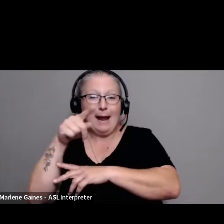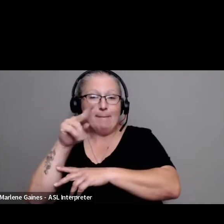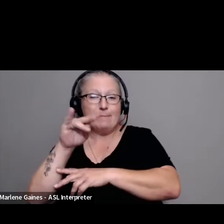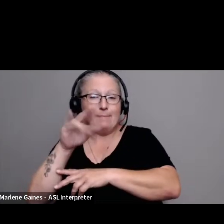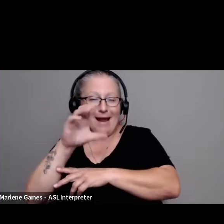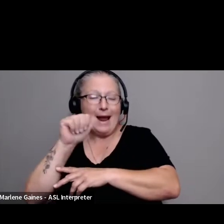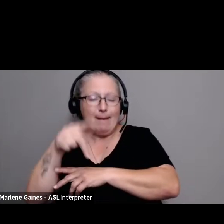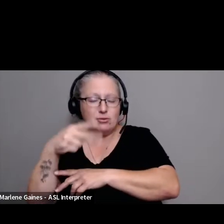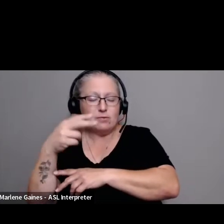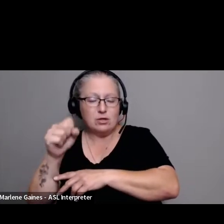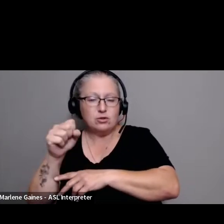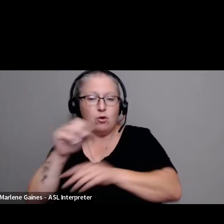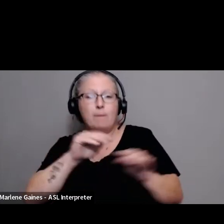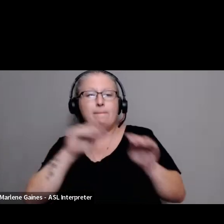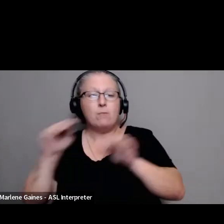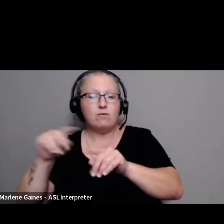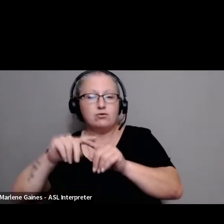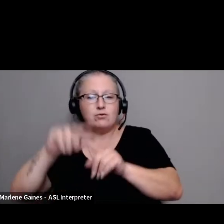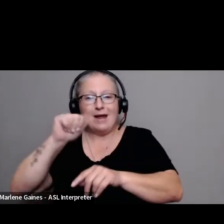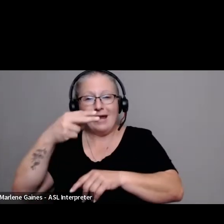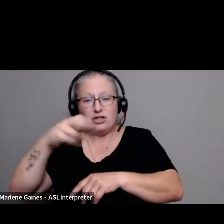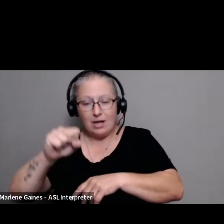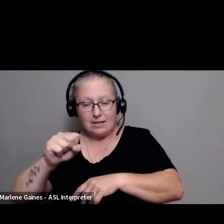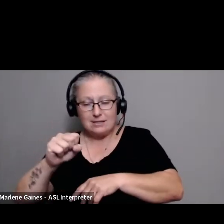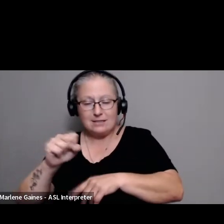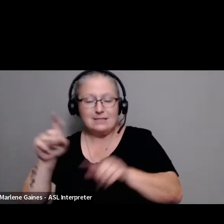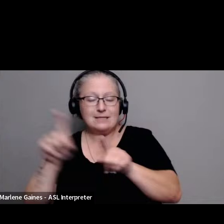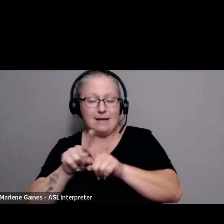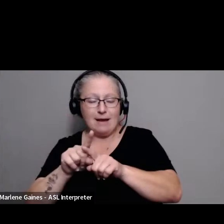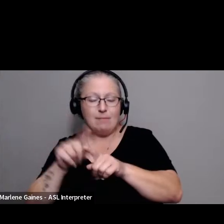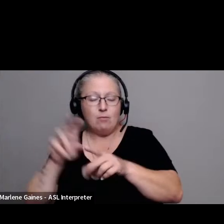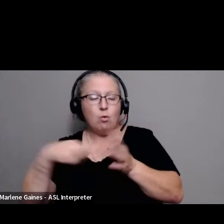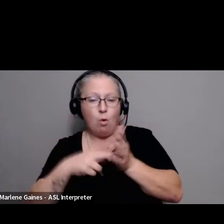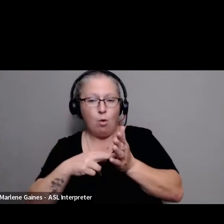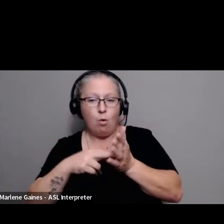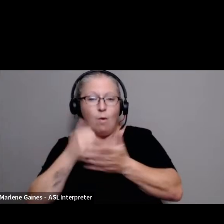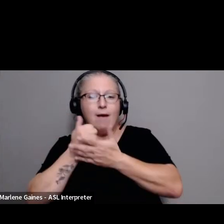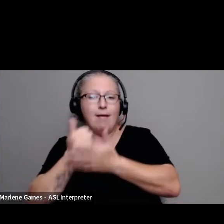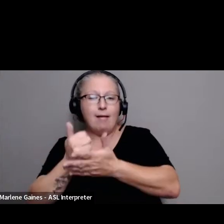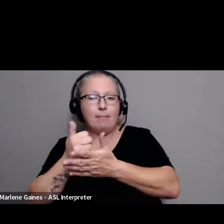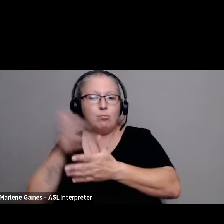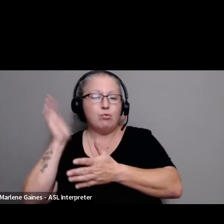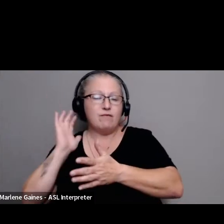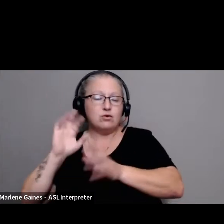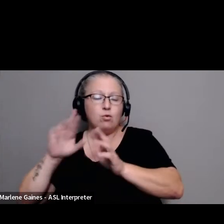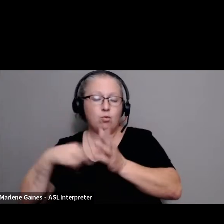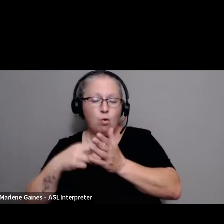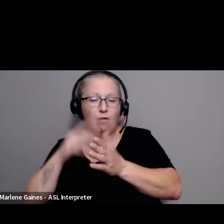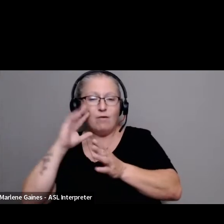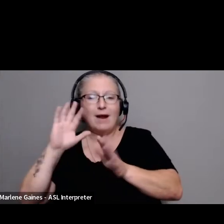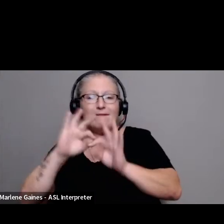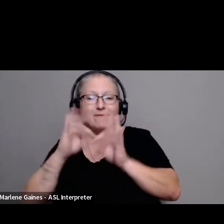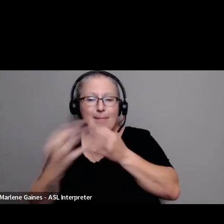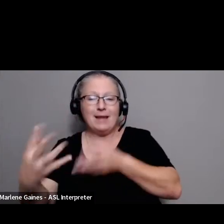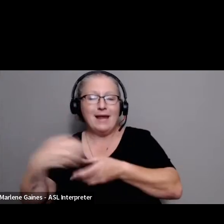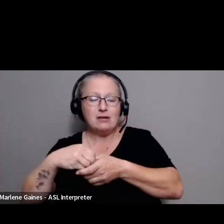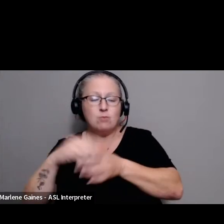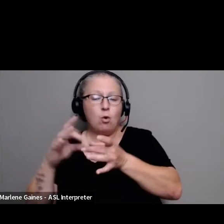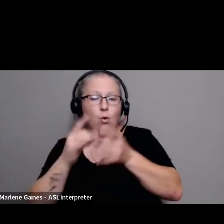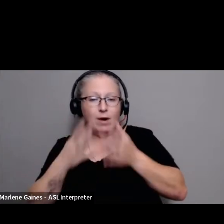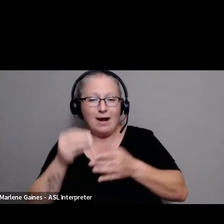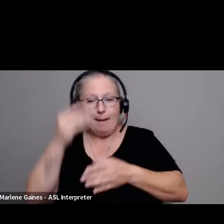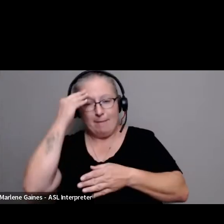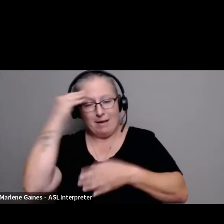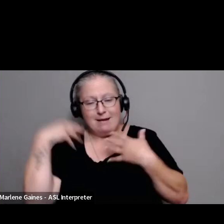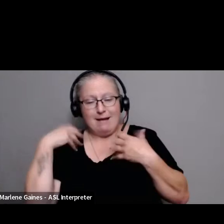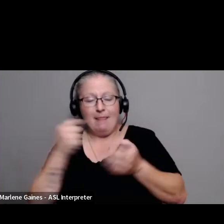moving to AHS in the same role. She has also held previous roles as family engagement coordinator and mental health therapist at